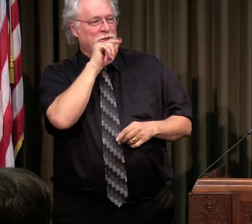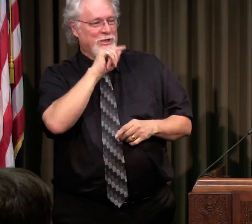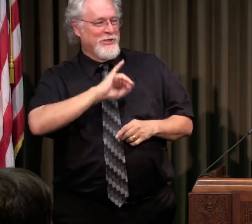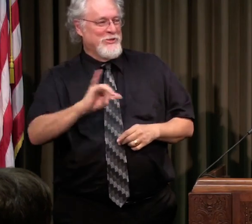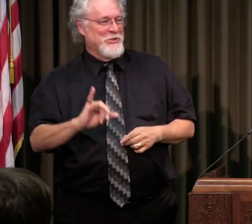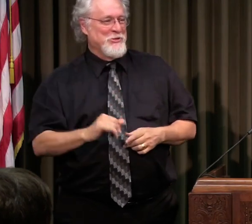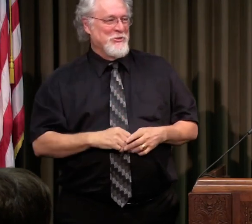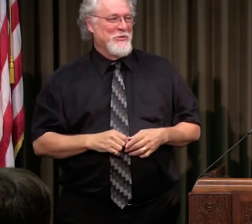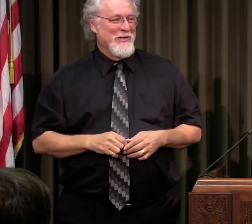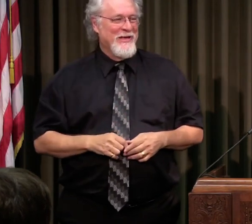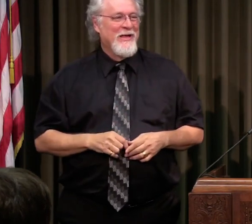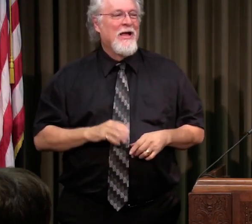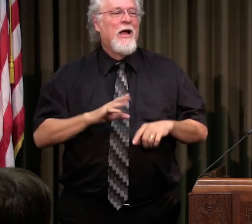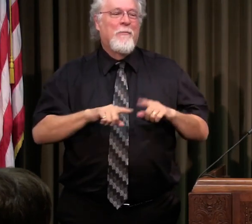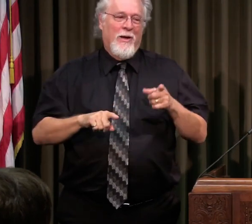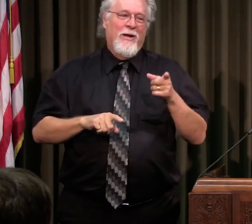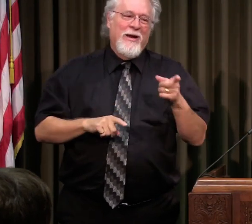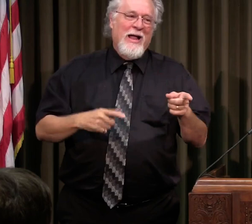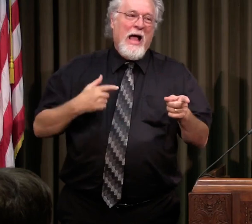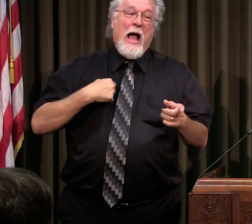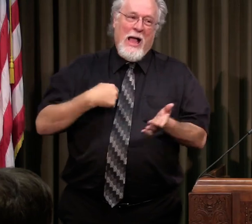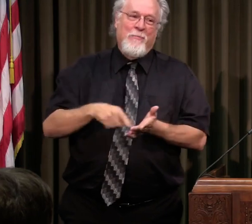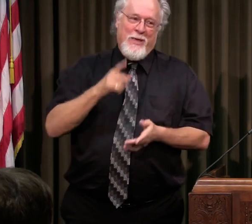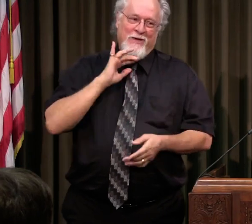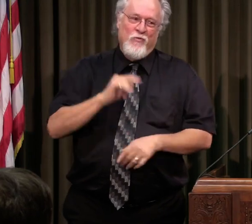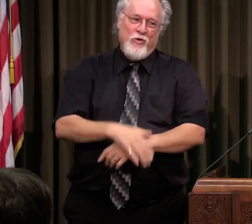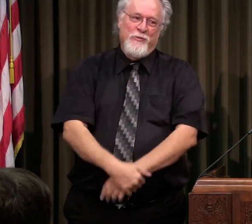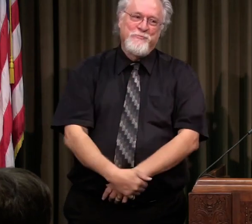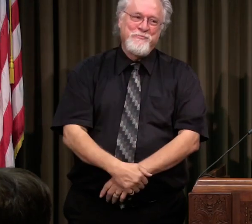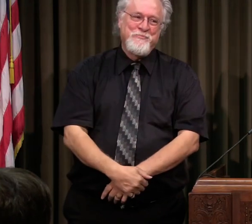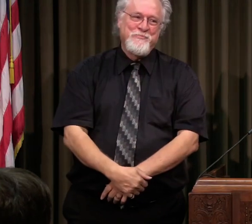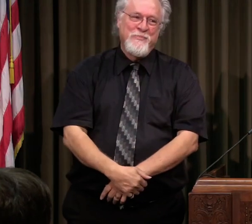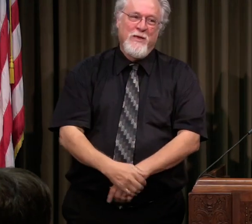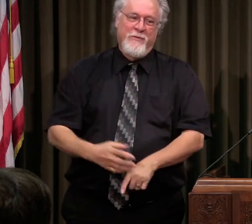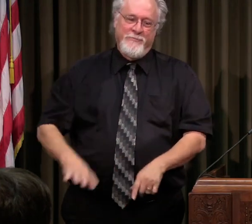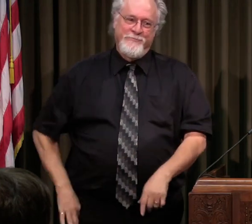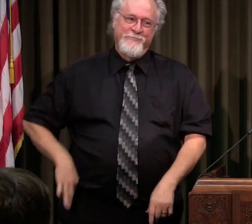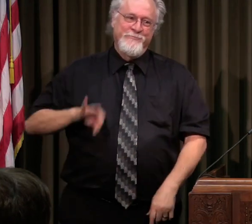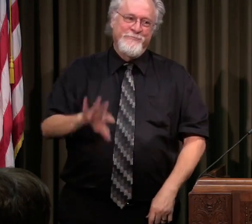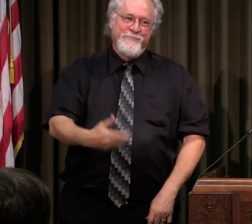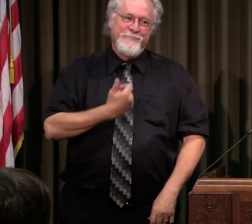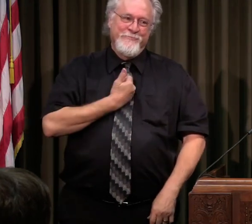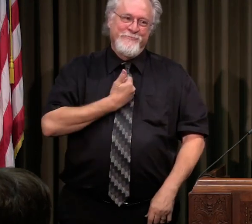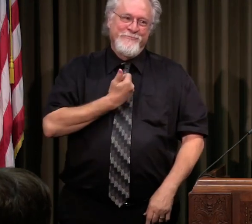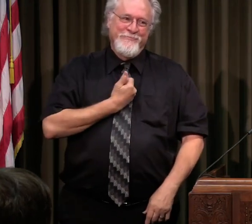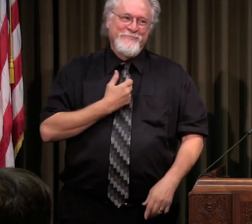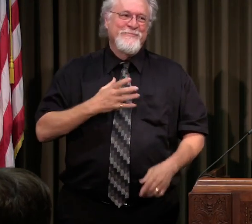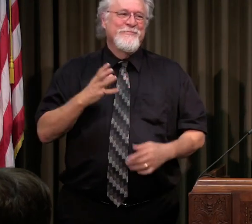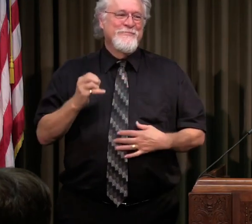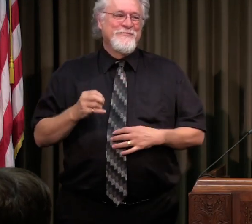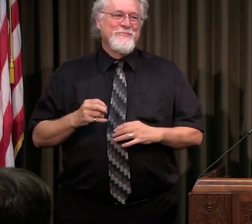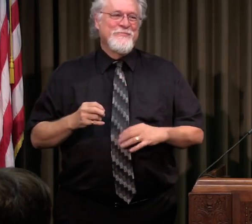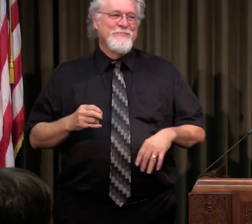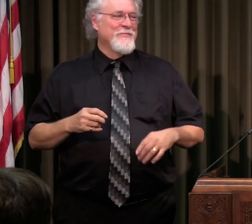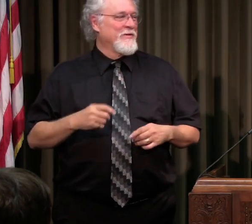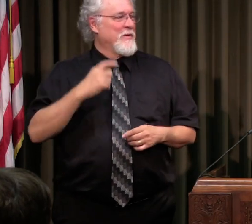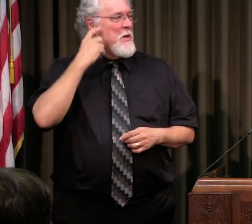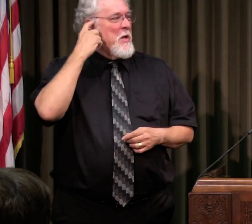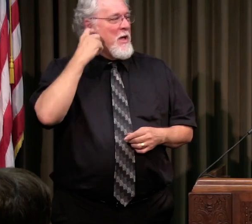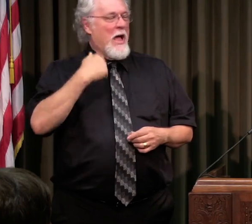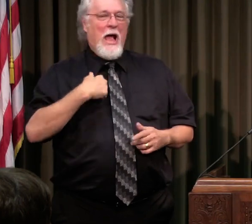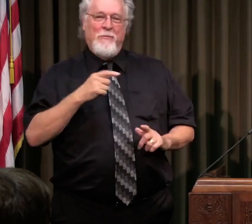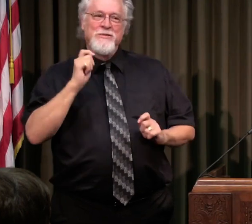well. But Tyler, I paid for it out of my pocket, and I'm a